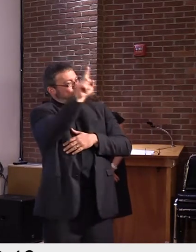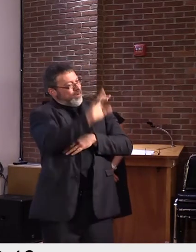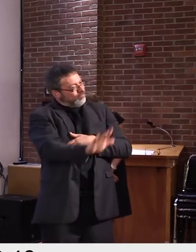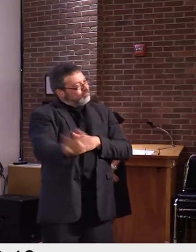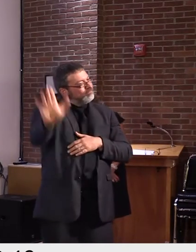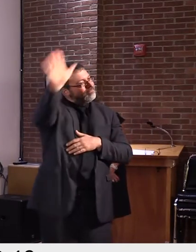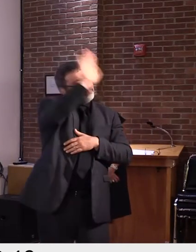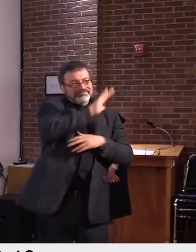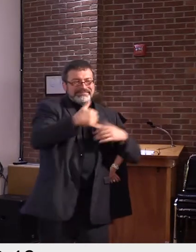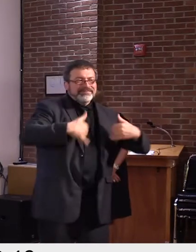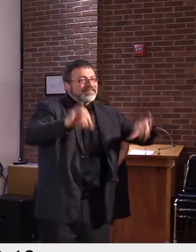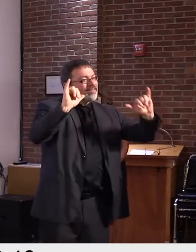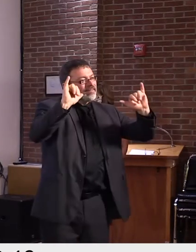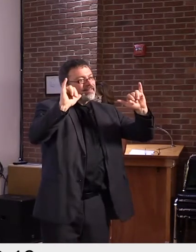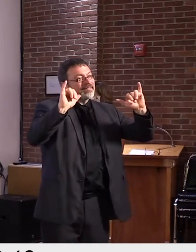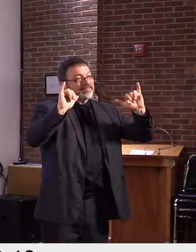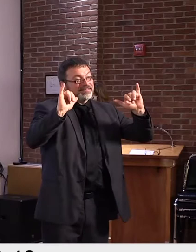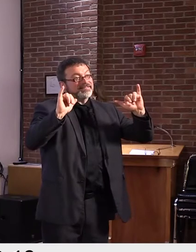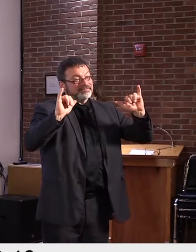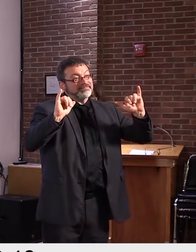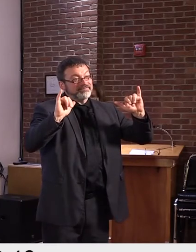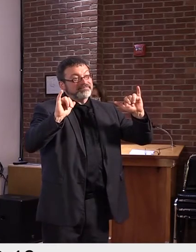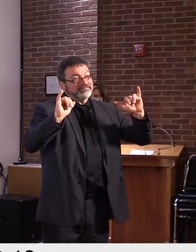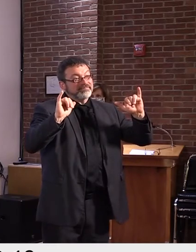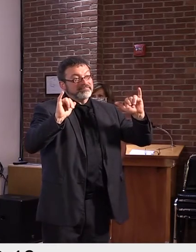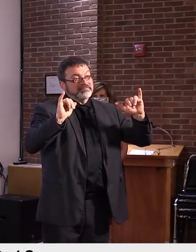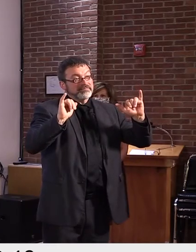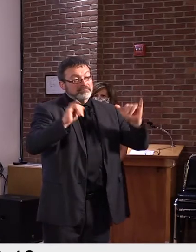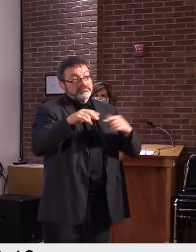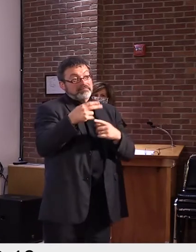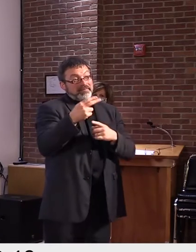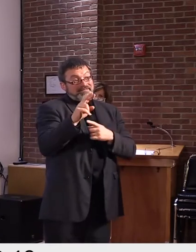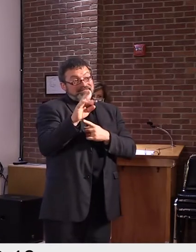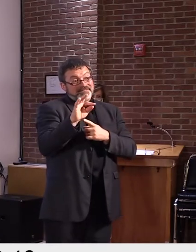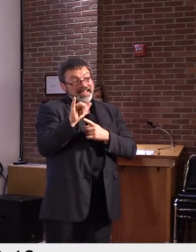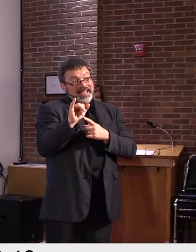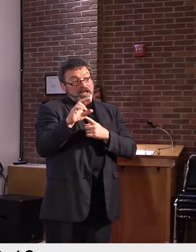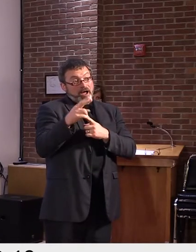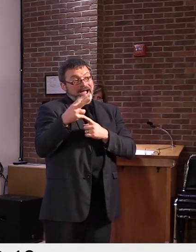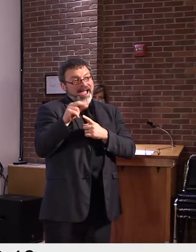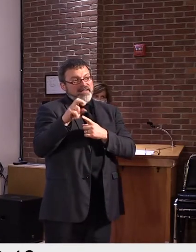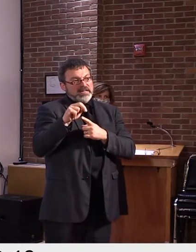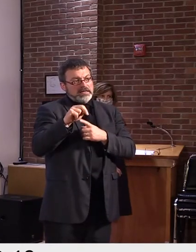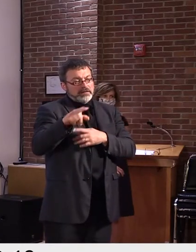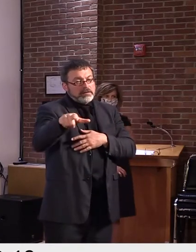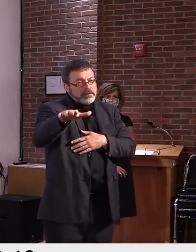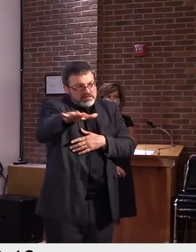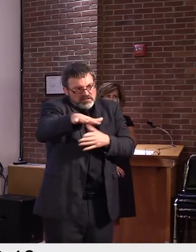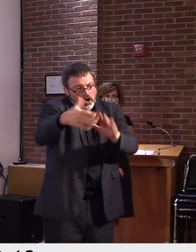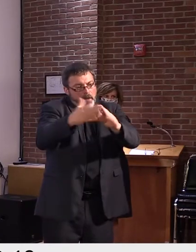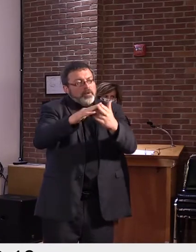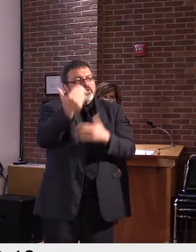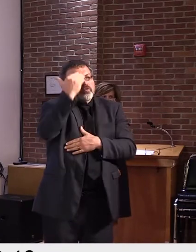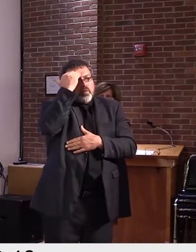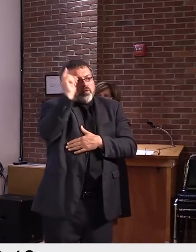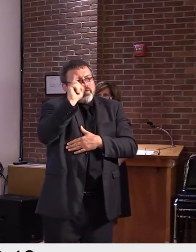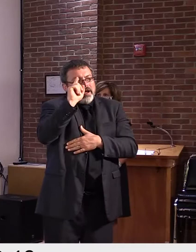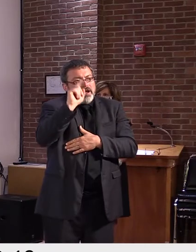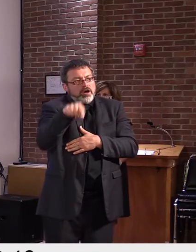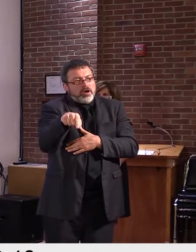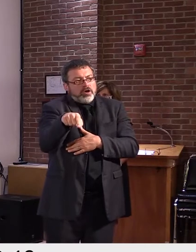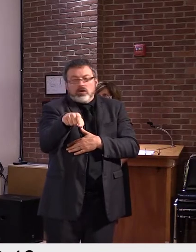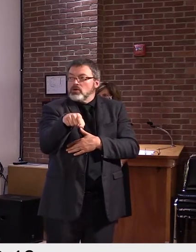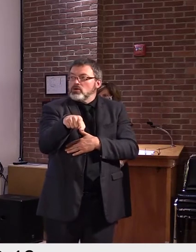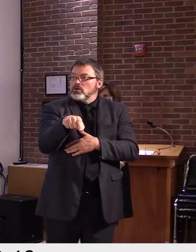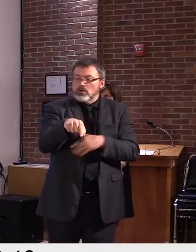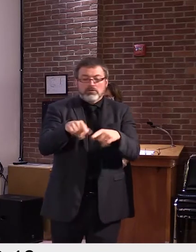So shouldn't the Fairhaven community know which business it is? I imagine some people are wondering if they've had contact with this business and what that might